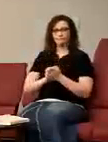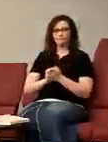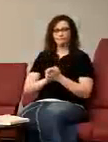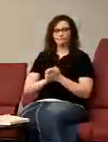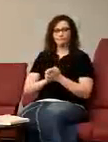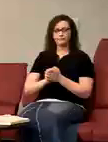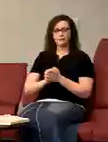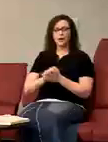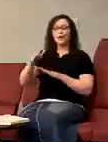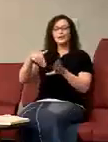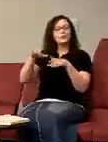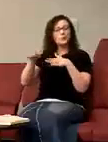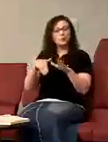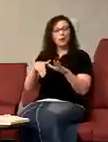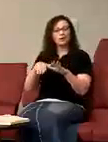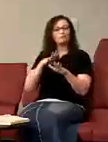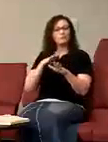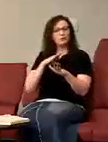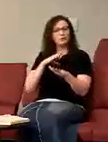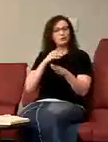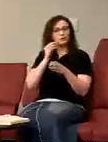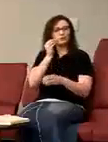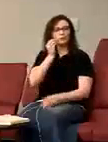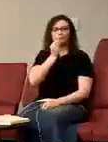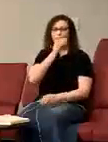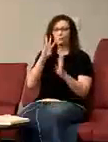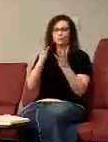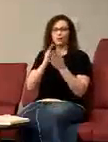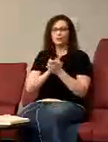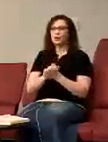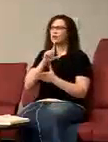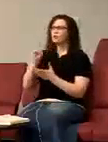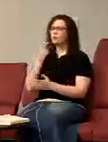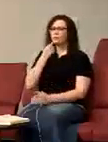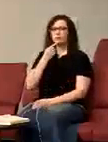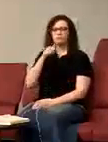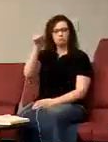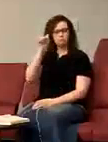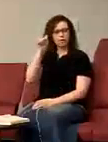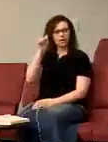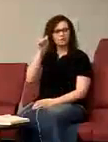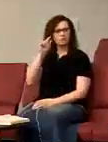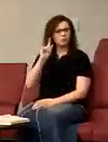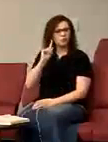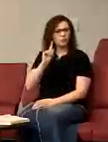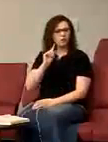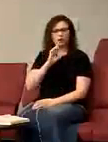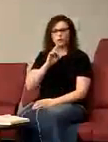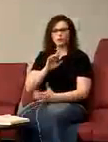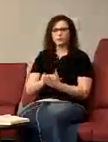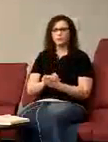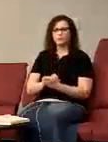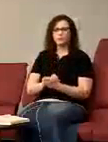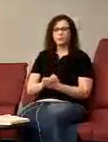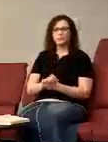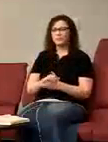So anyway, they're walking through the cool of the garden. And the Lord says, Adam, where are you? Did he not know where Adam was? No, he knew